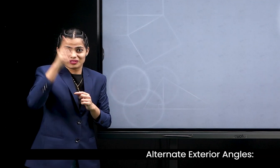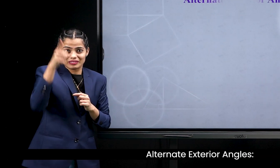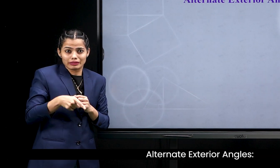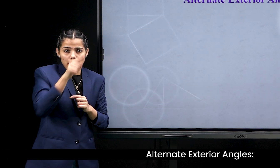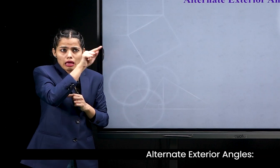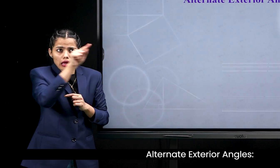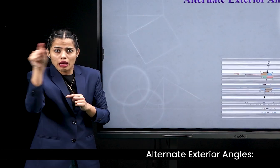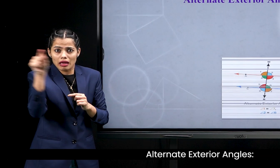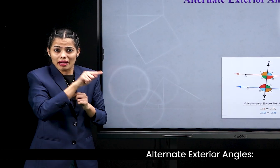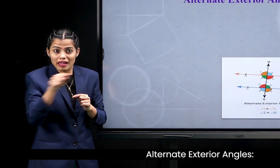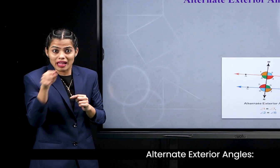Alternate exterior angles.